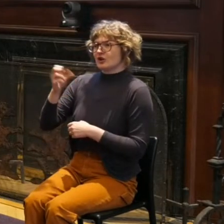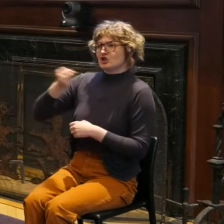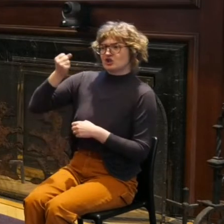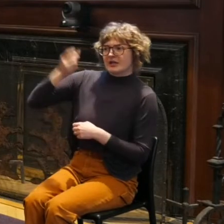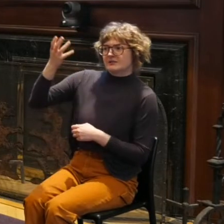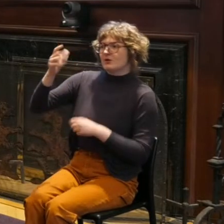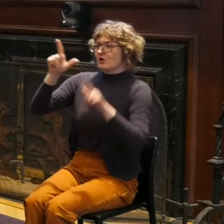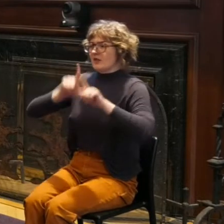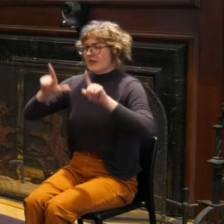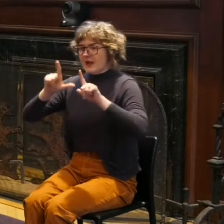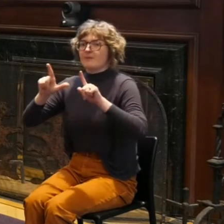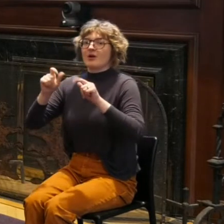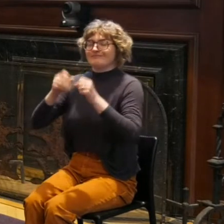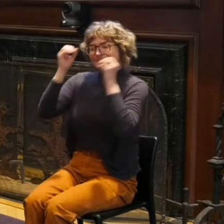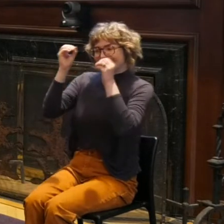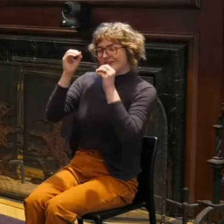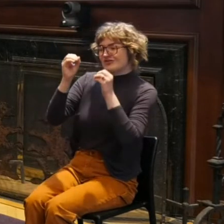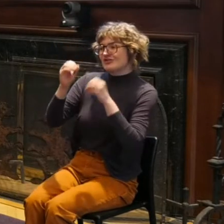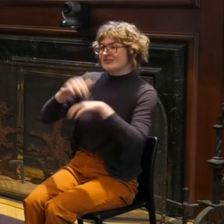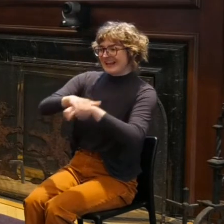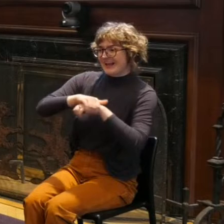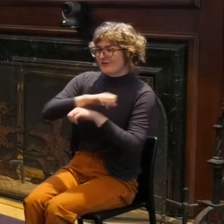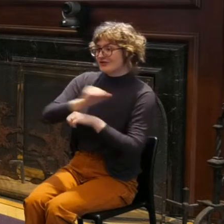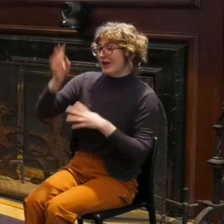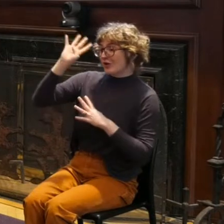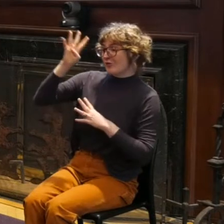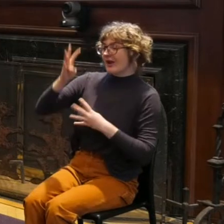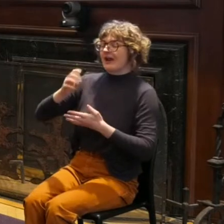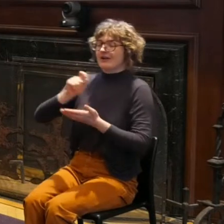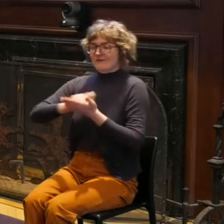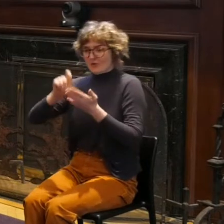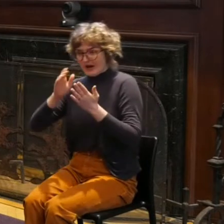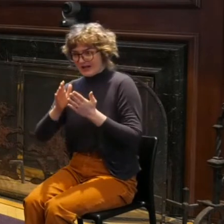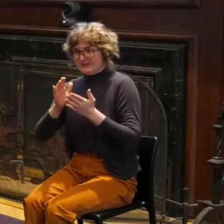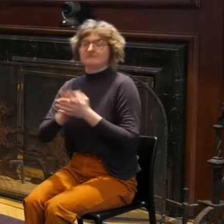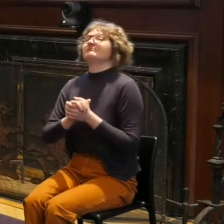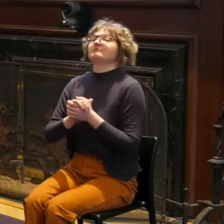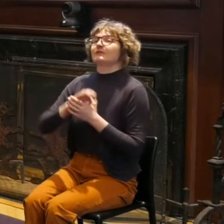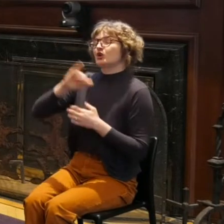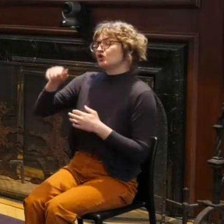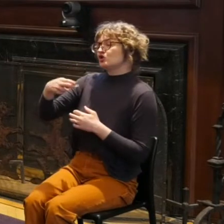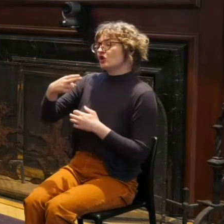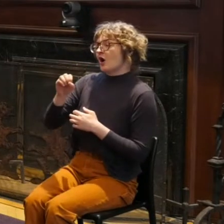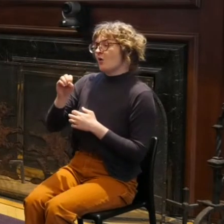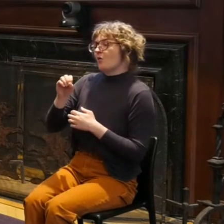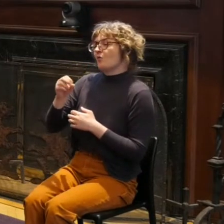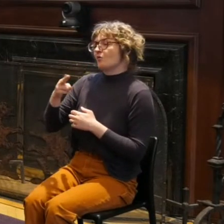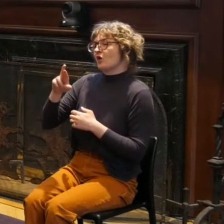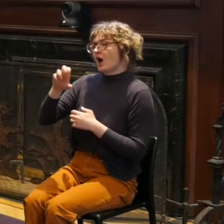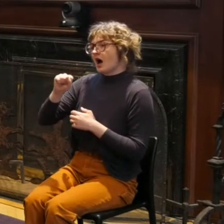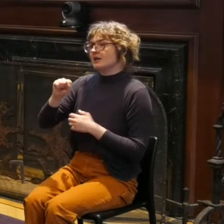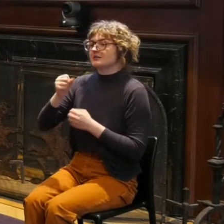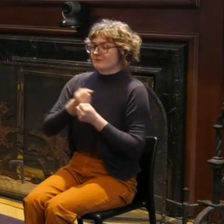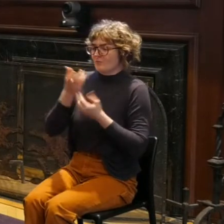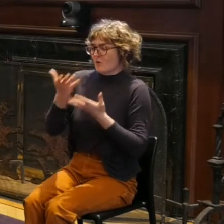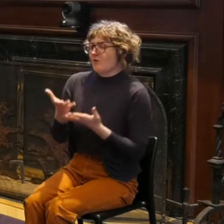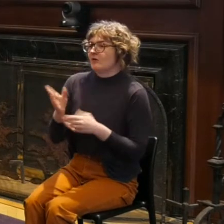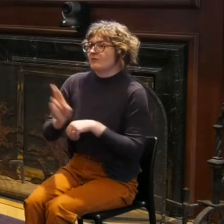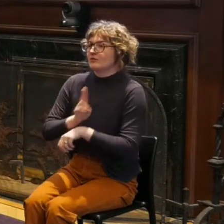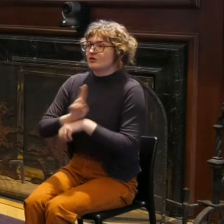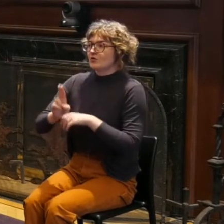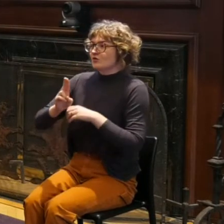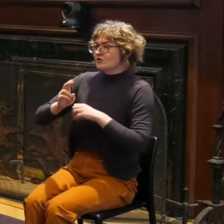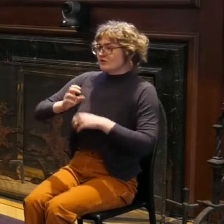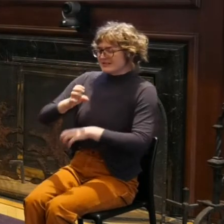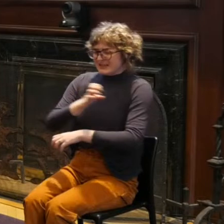D.C., where he teaches English and creative writing. Joe Ross's poems use their lean, coiled energy